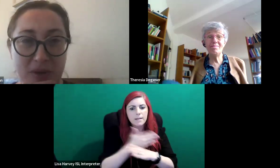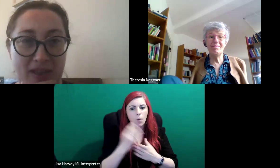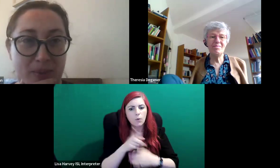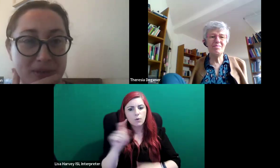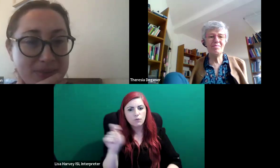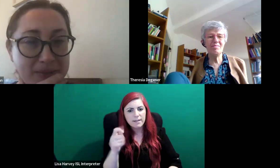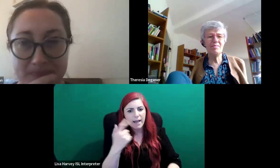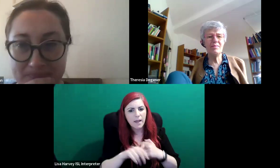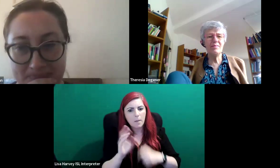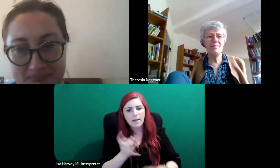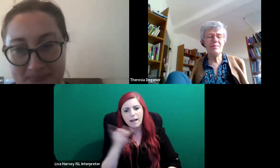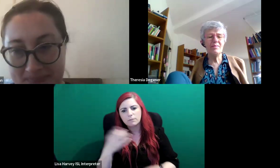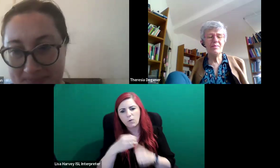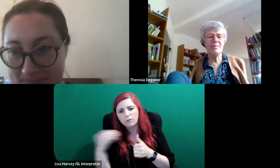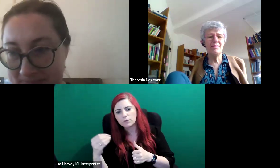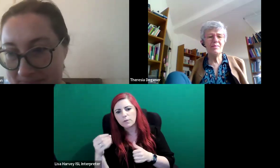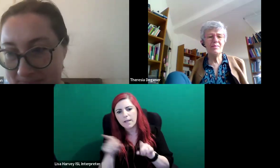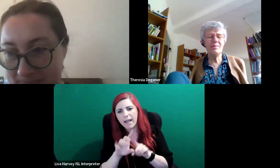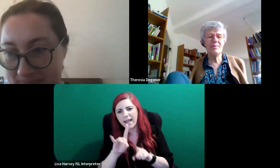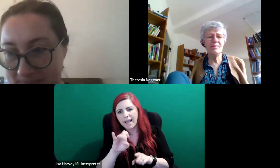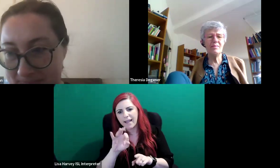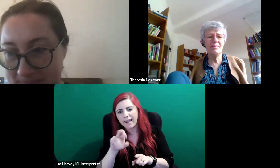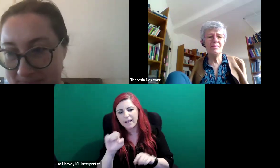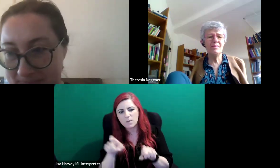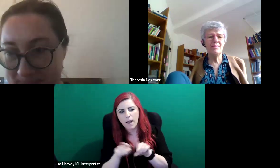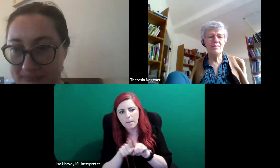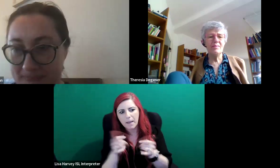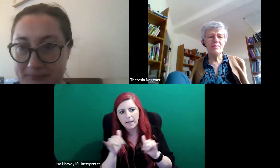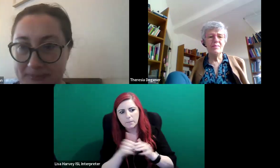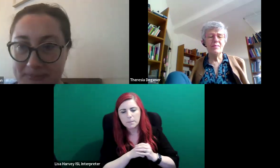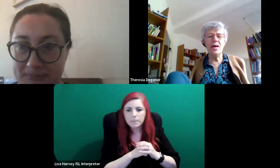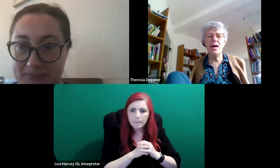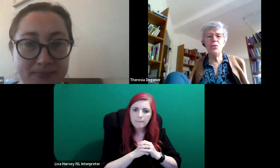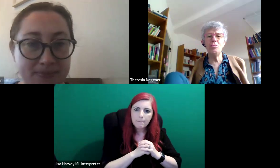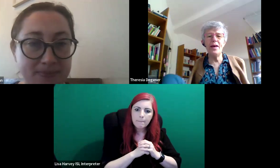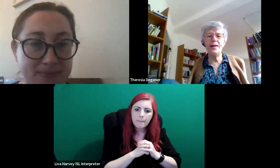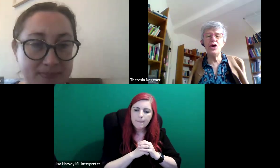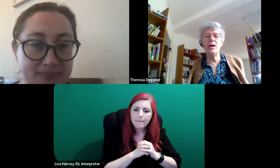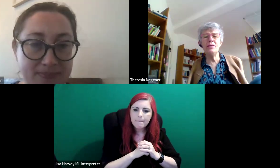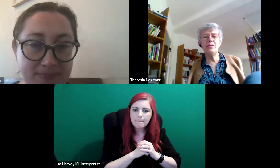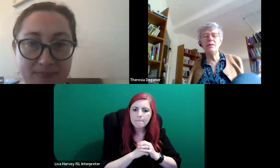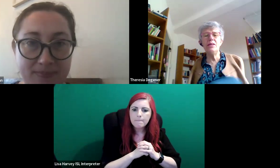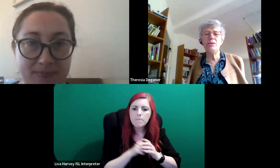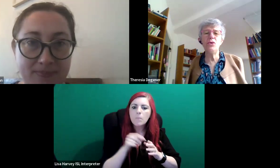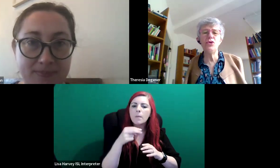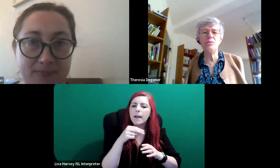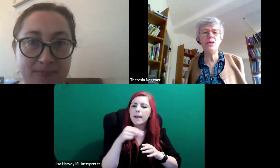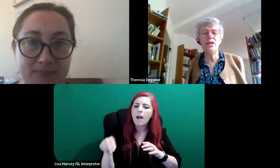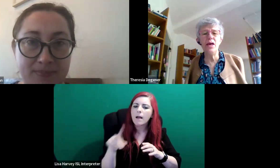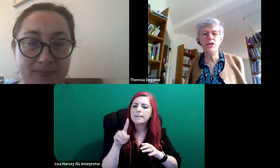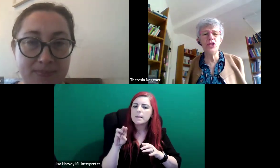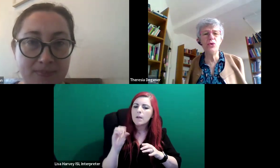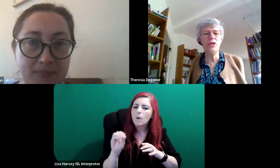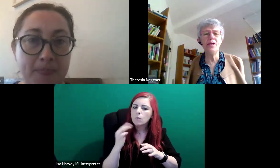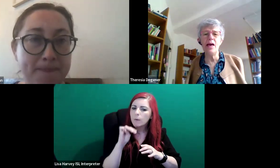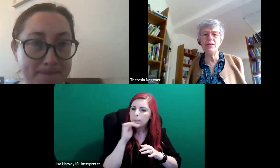a view on that one as well. By non-DPOs, you